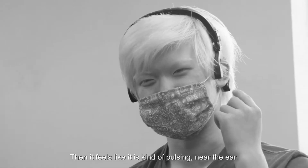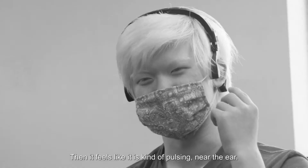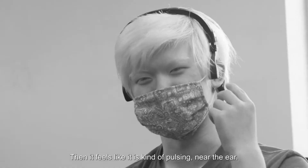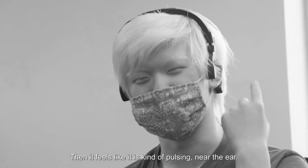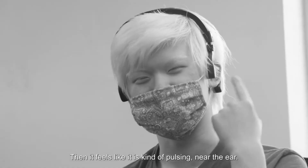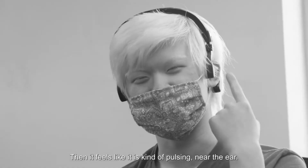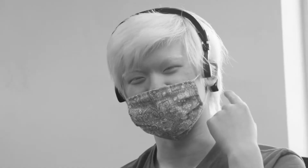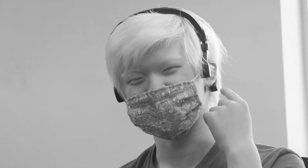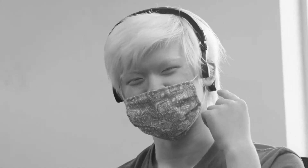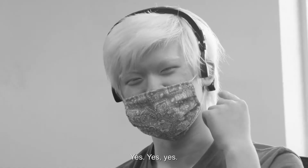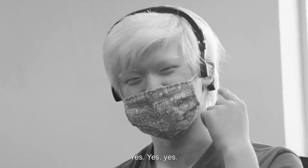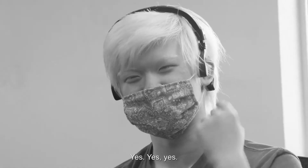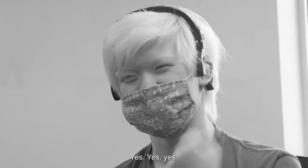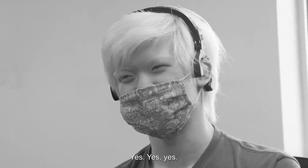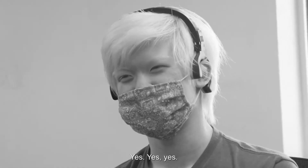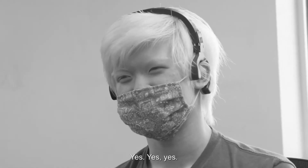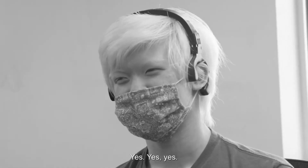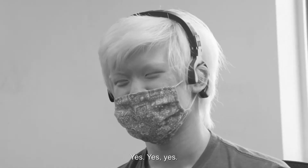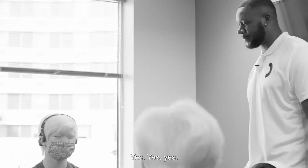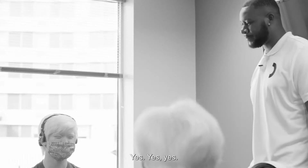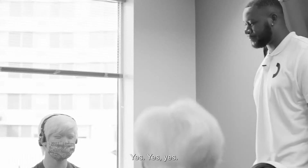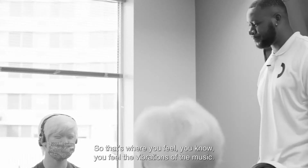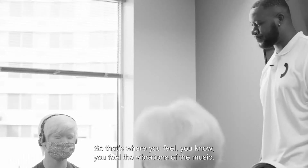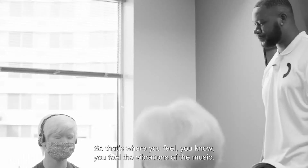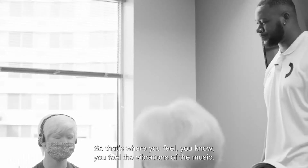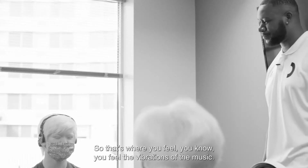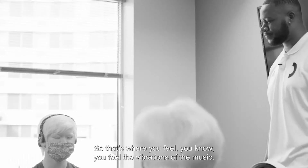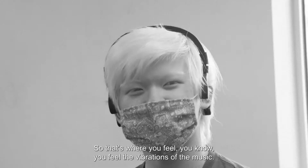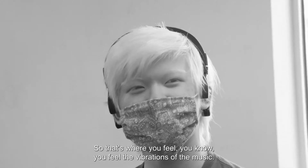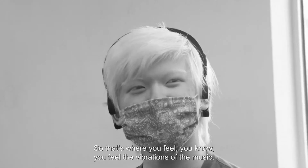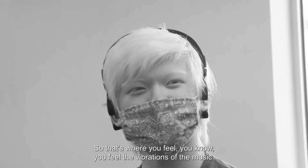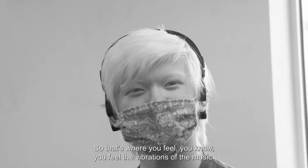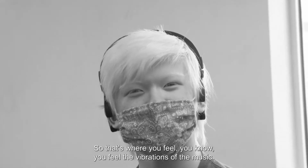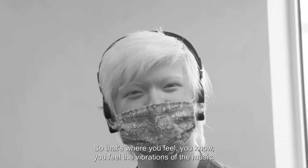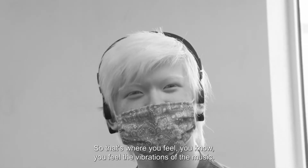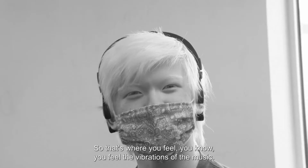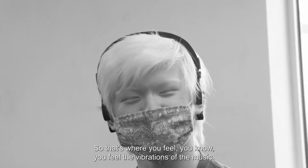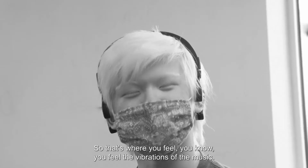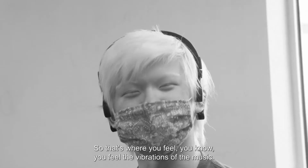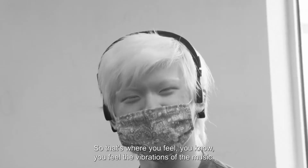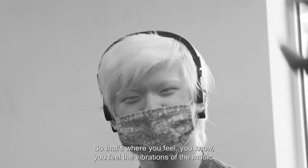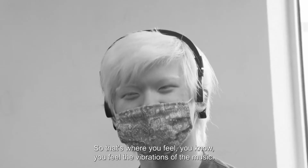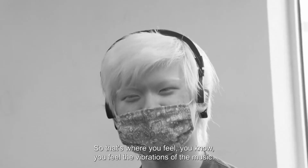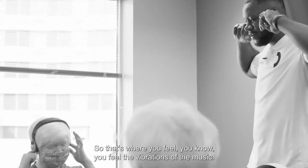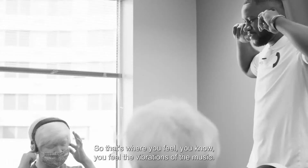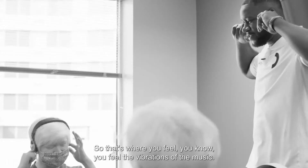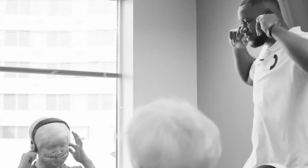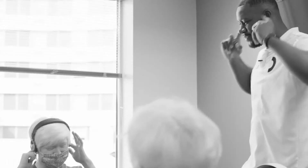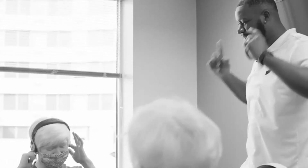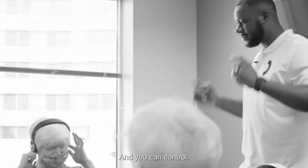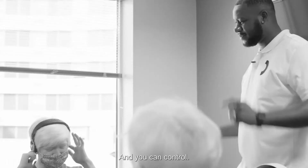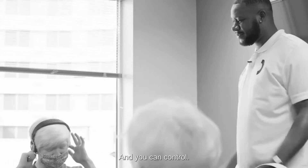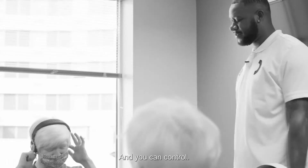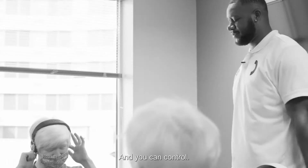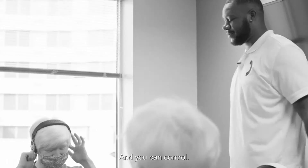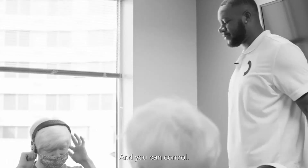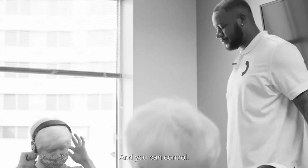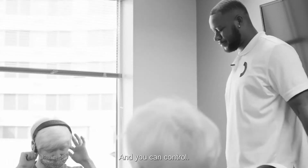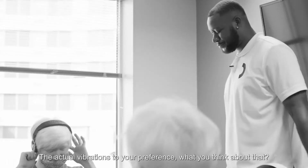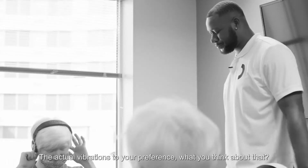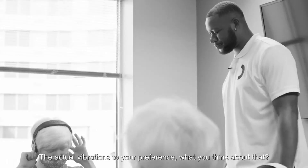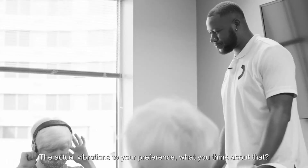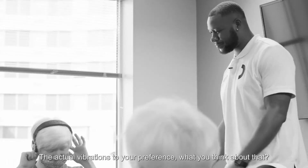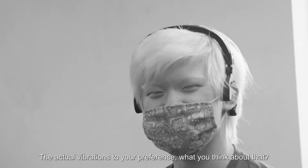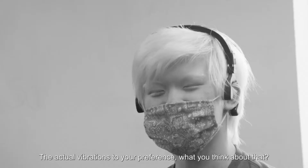it can't pull thing. Yes. Yeah. Yes. So that's where you feel, you feel the vibration, you feel the music, and you can